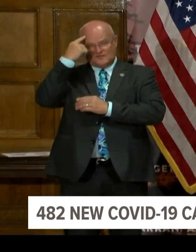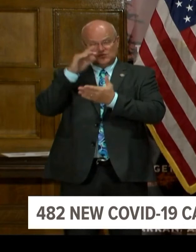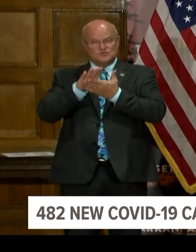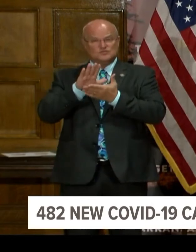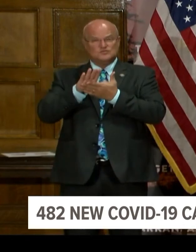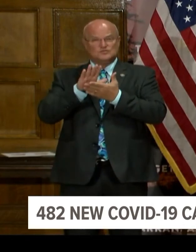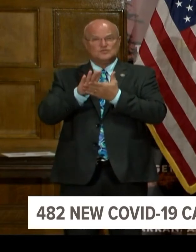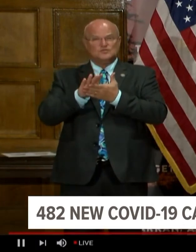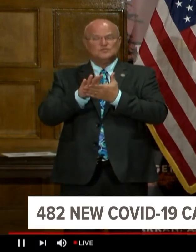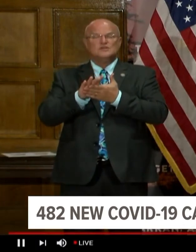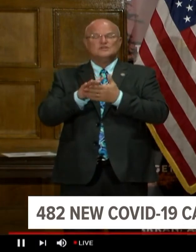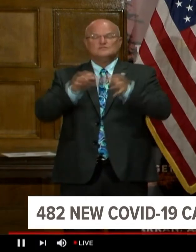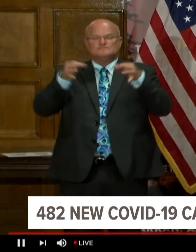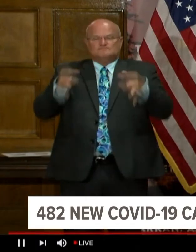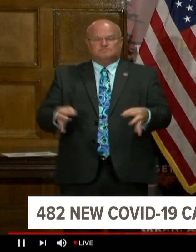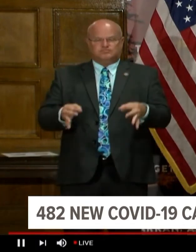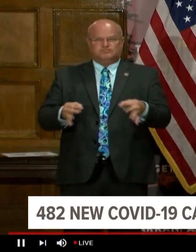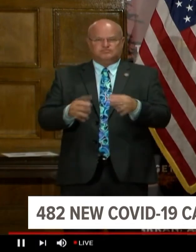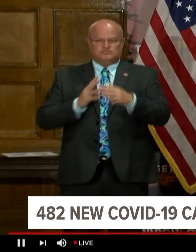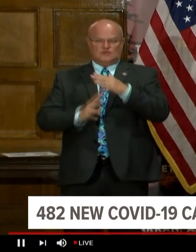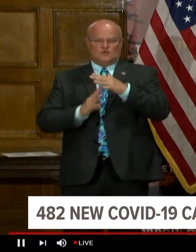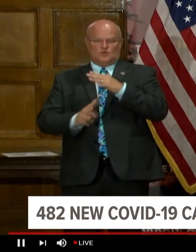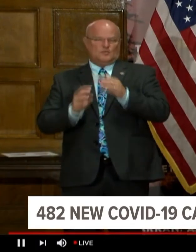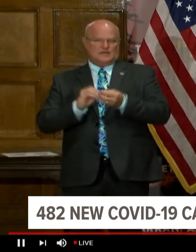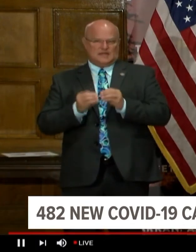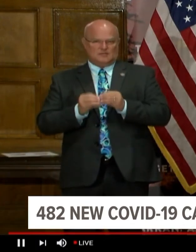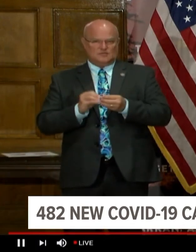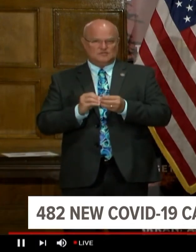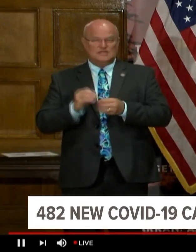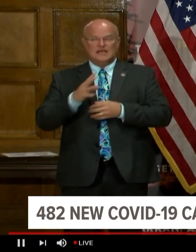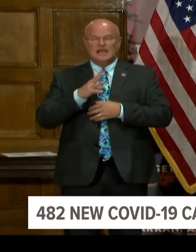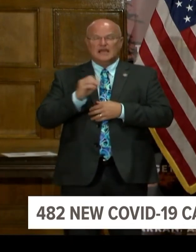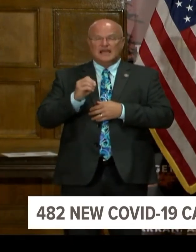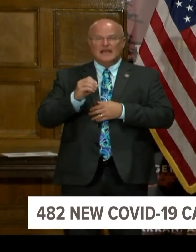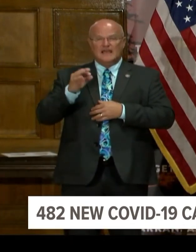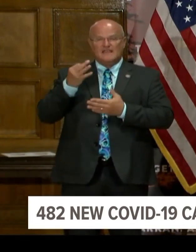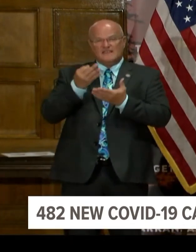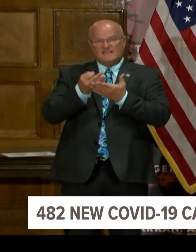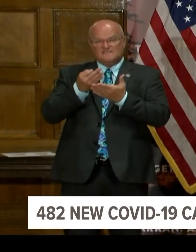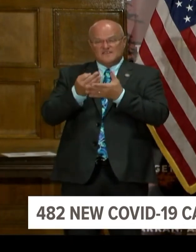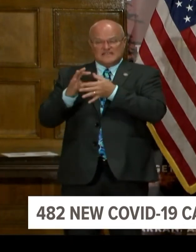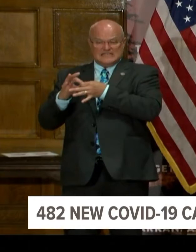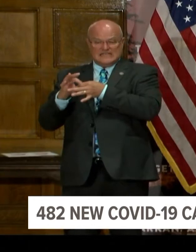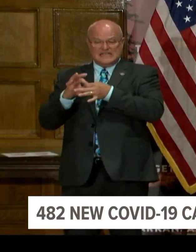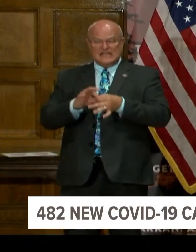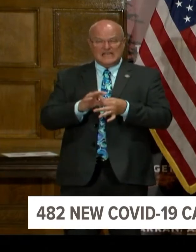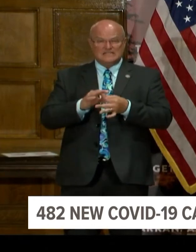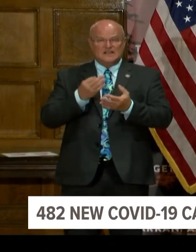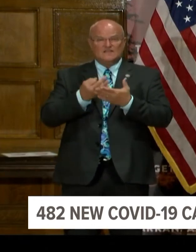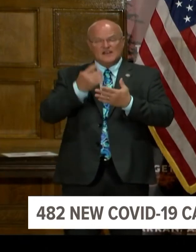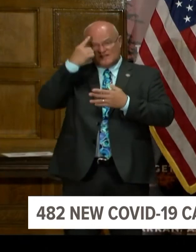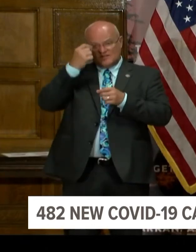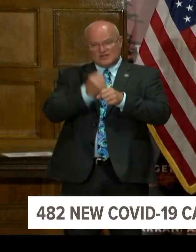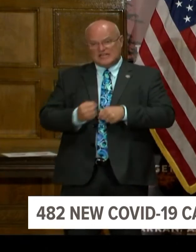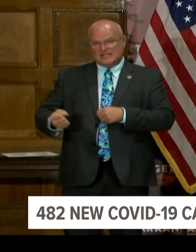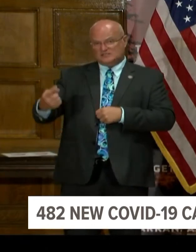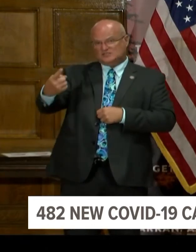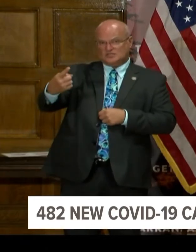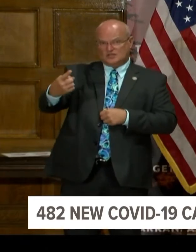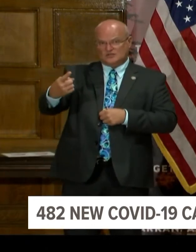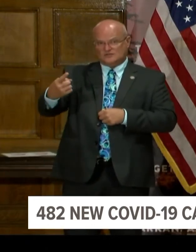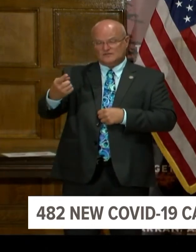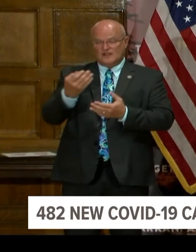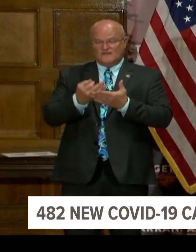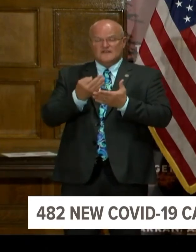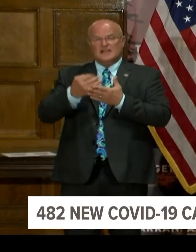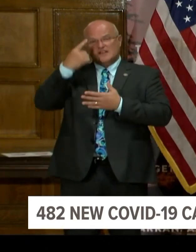schools just to solidify those initial enrollment numbers. And the funding connection is the funding for next year. It's the